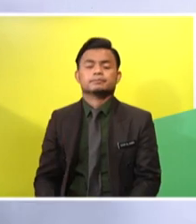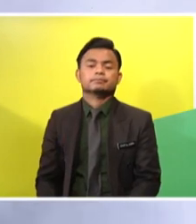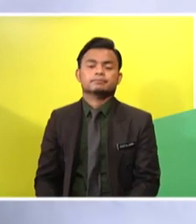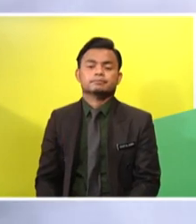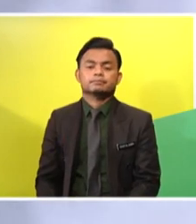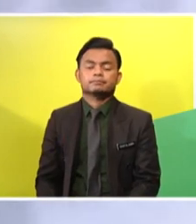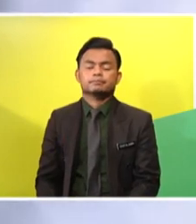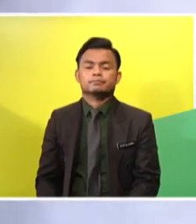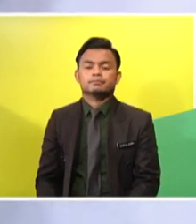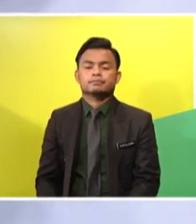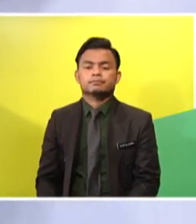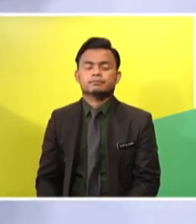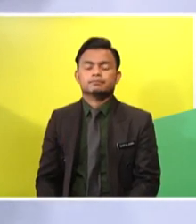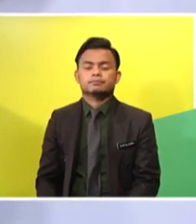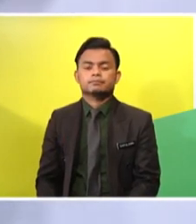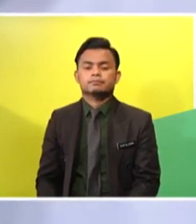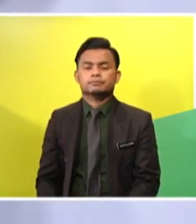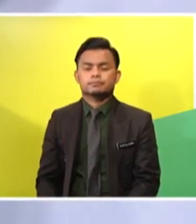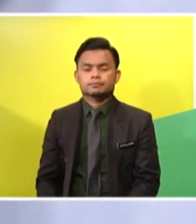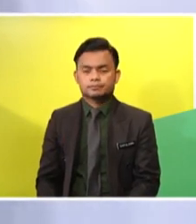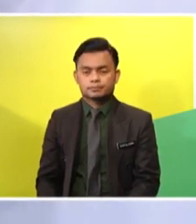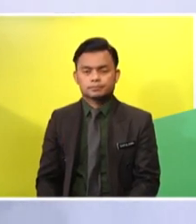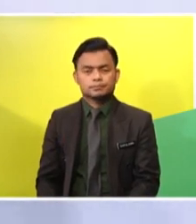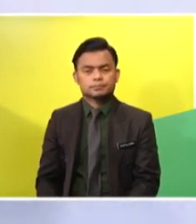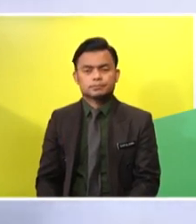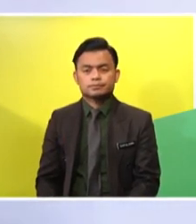is, I'll paste it here. Yes.